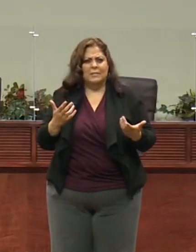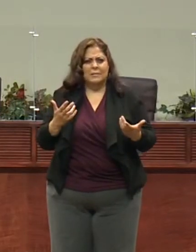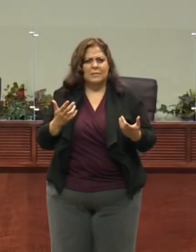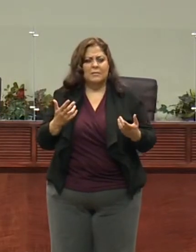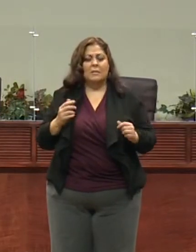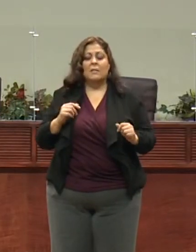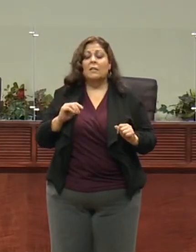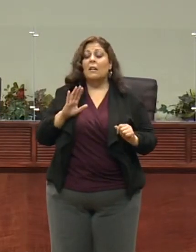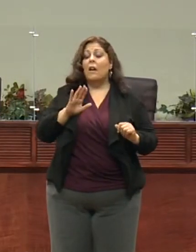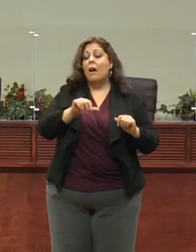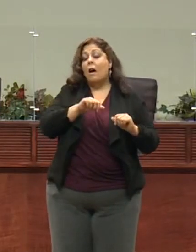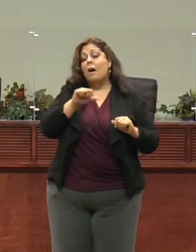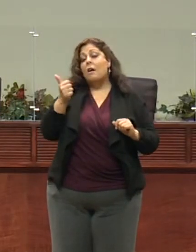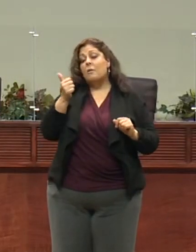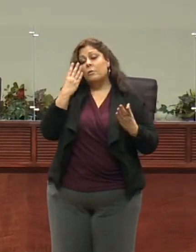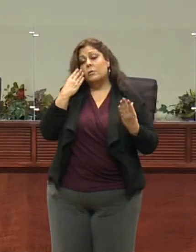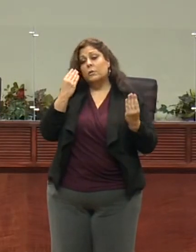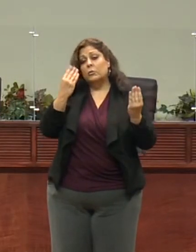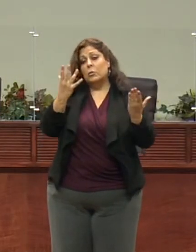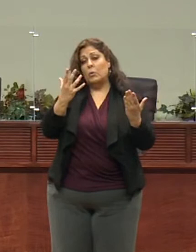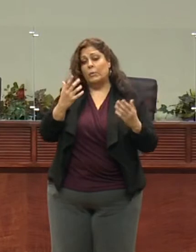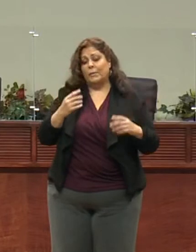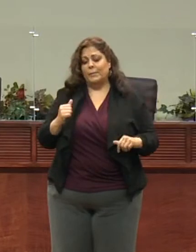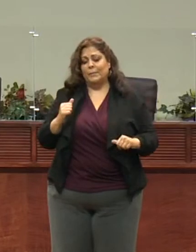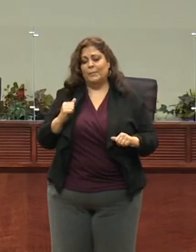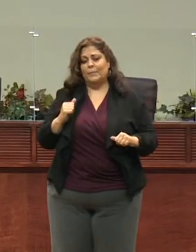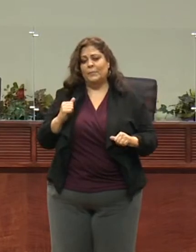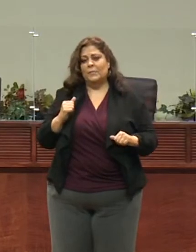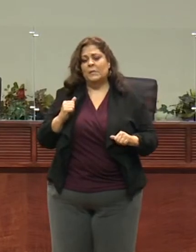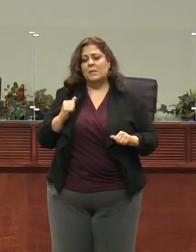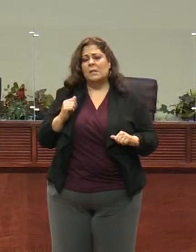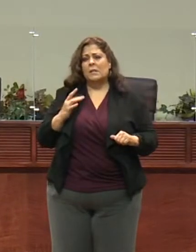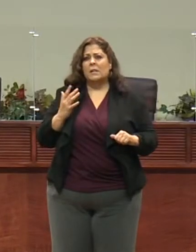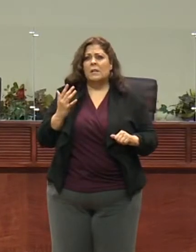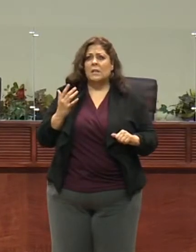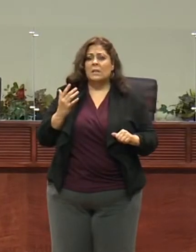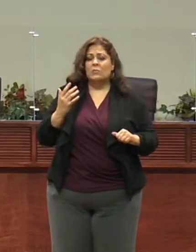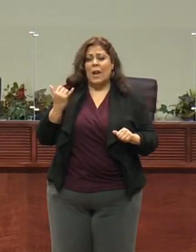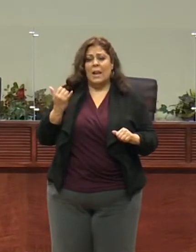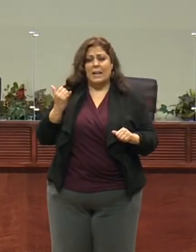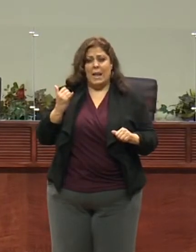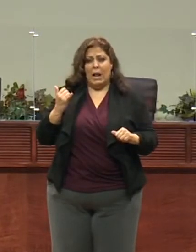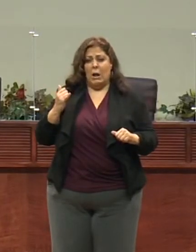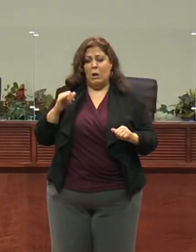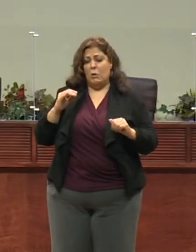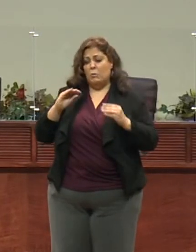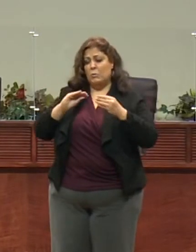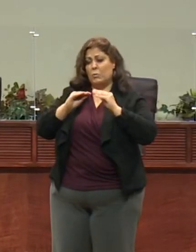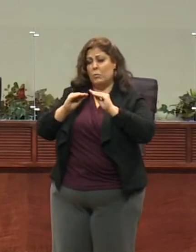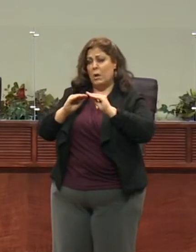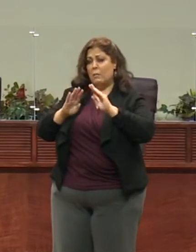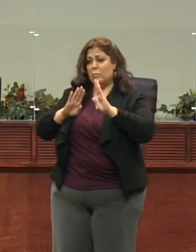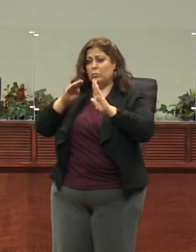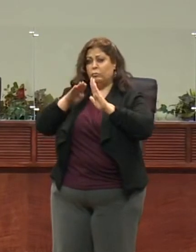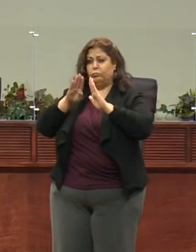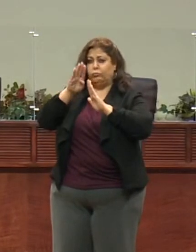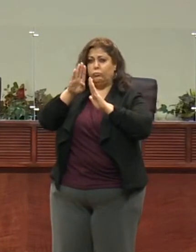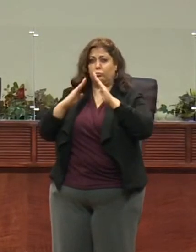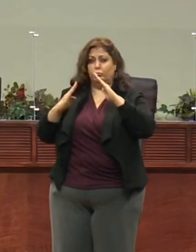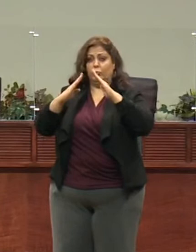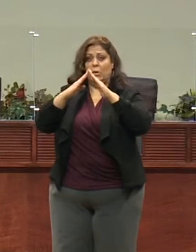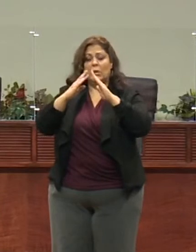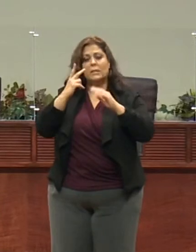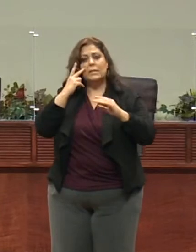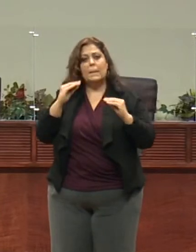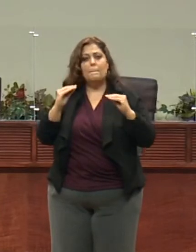share is that we have seen during this peak a higher proportion of pregnant